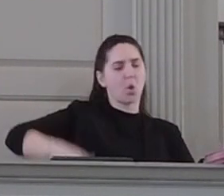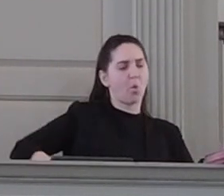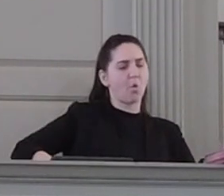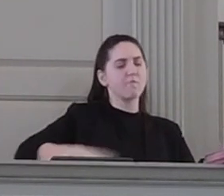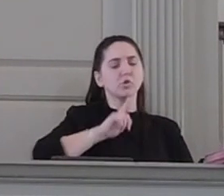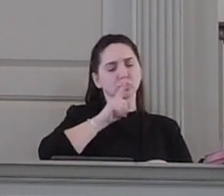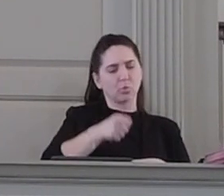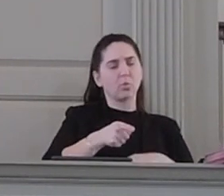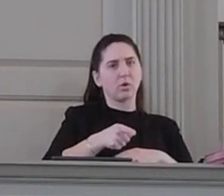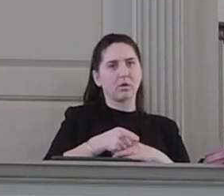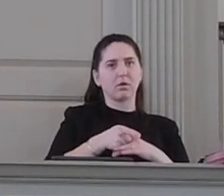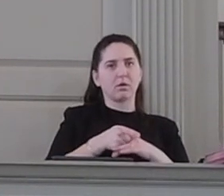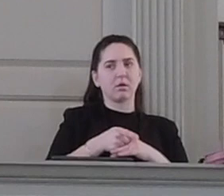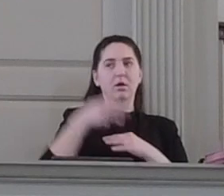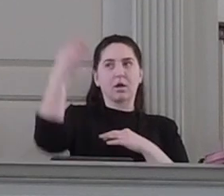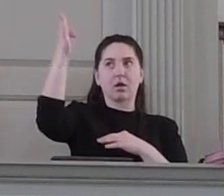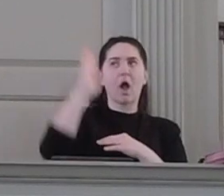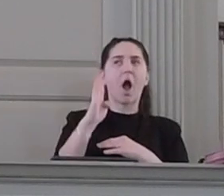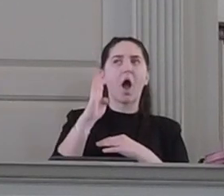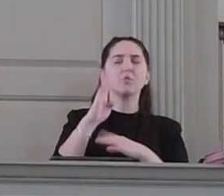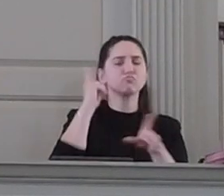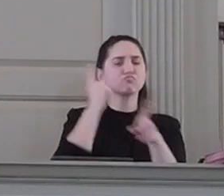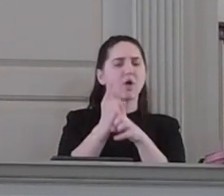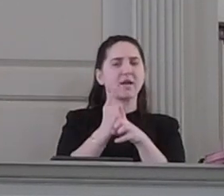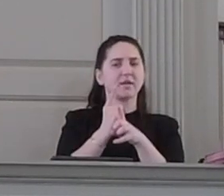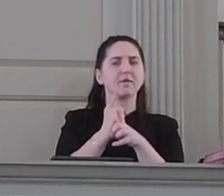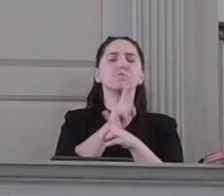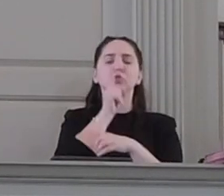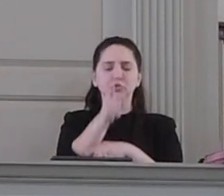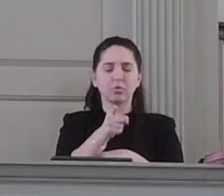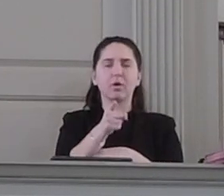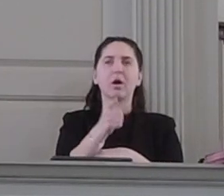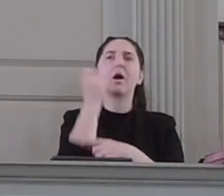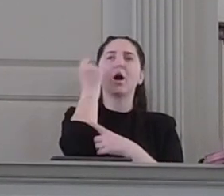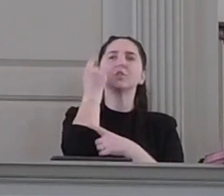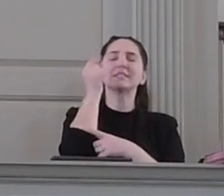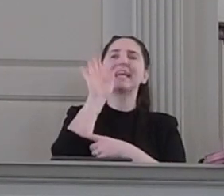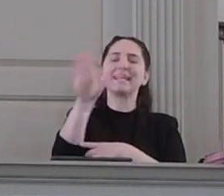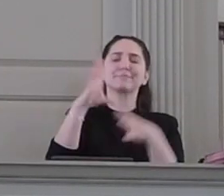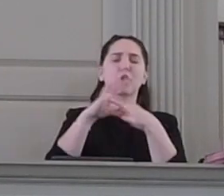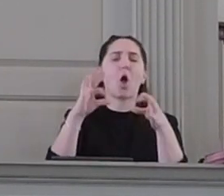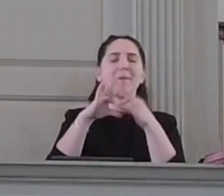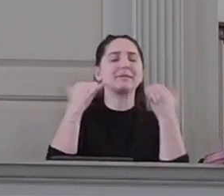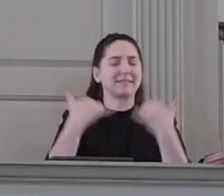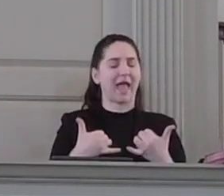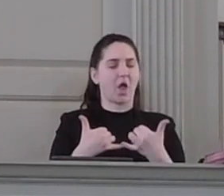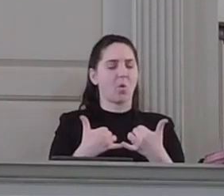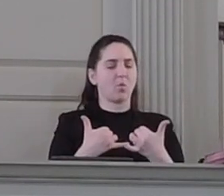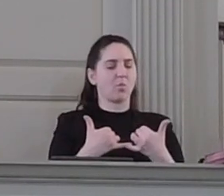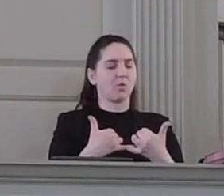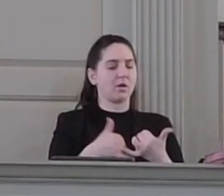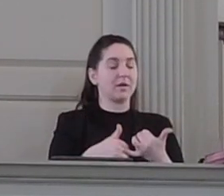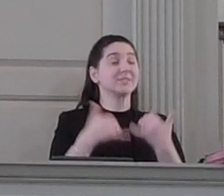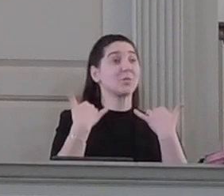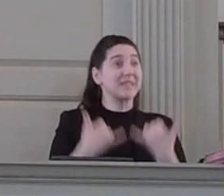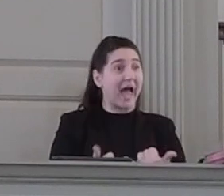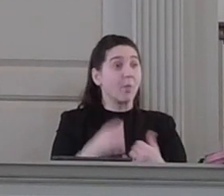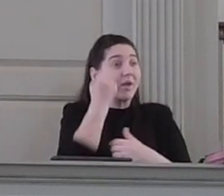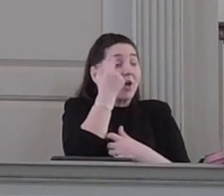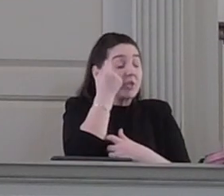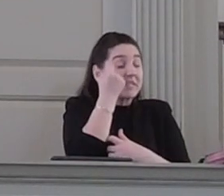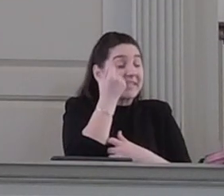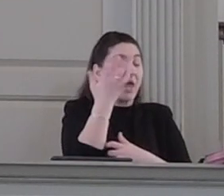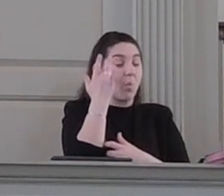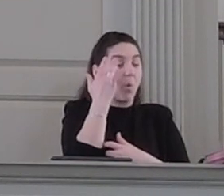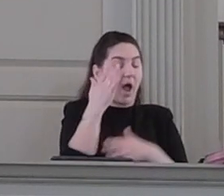Now this is a good day, because now we understand the resurrection is not